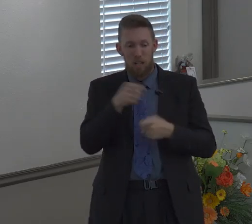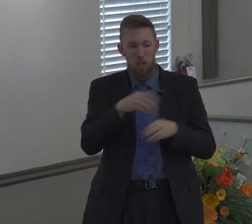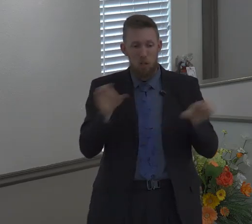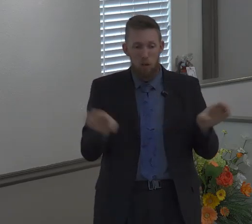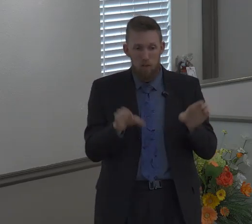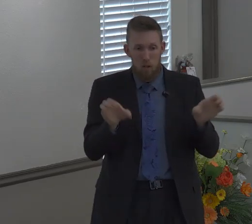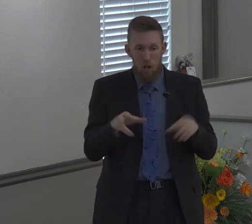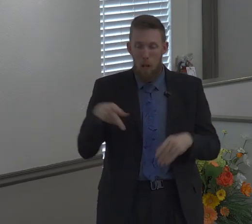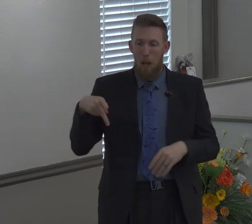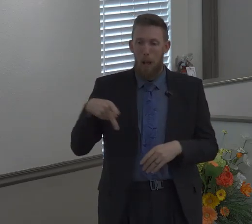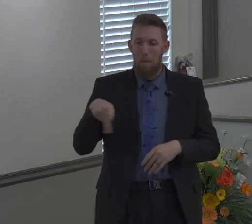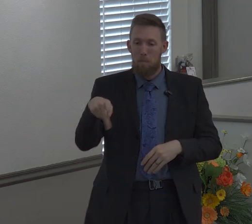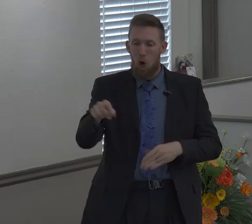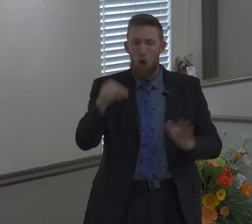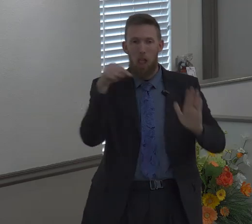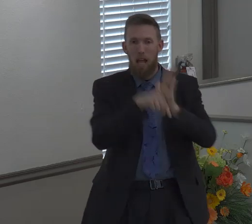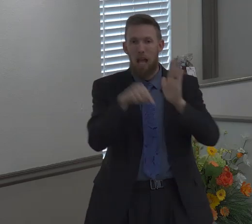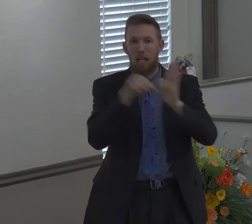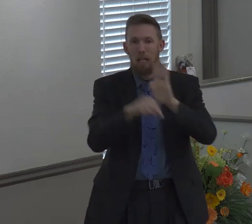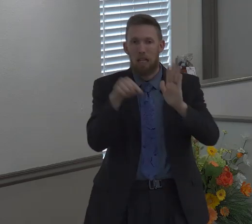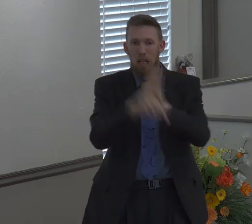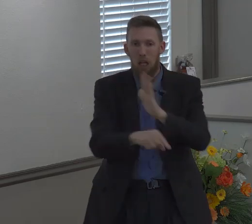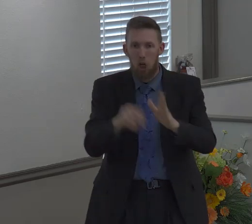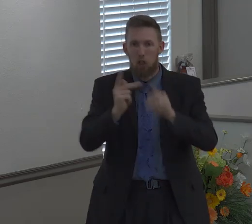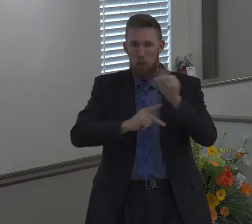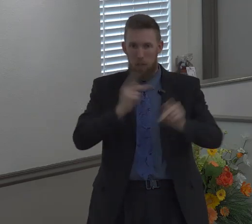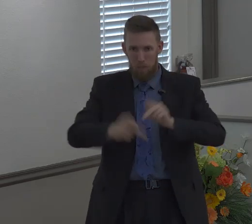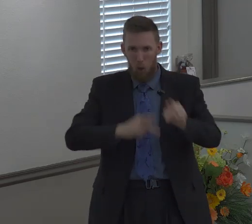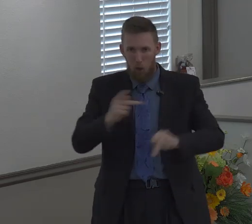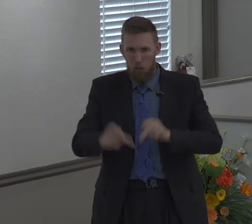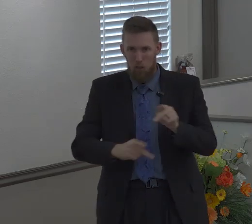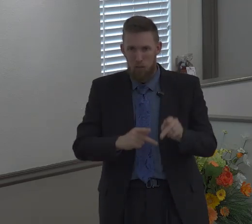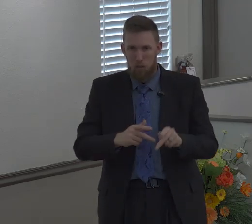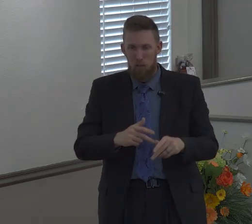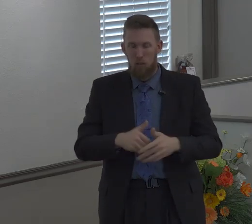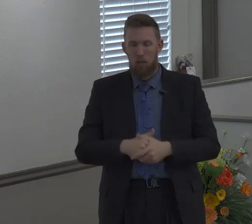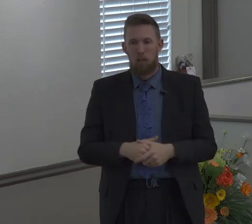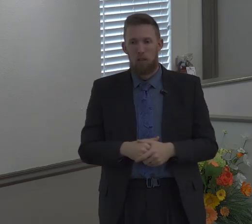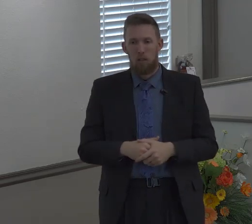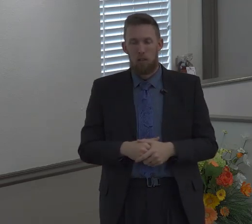done. Paul the Apostle was a mass murderer.